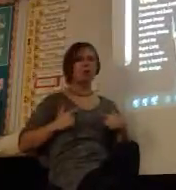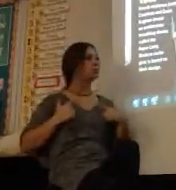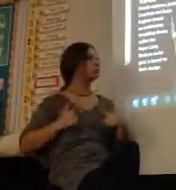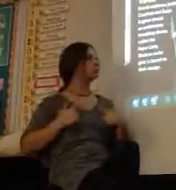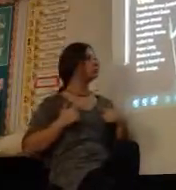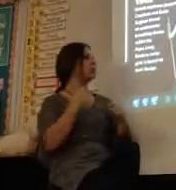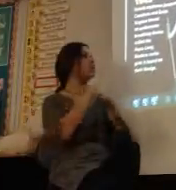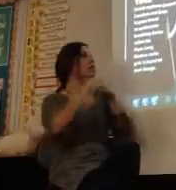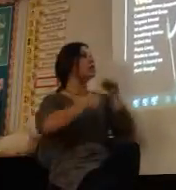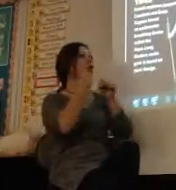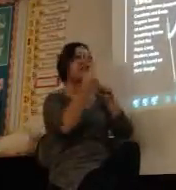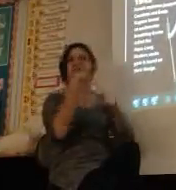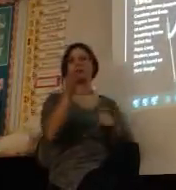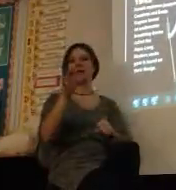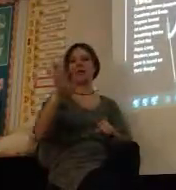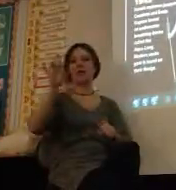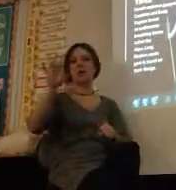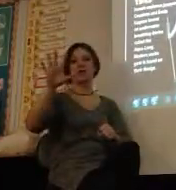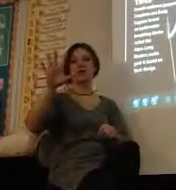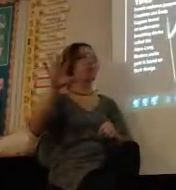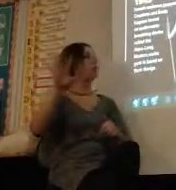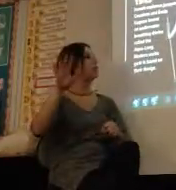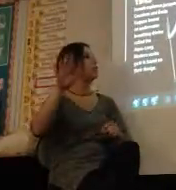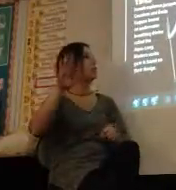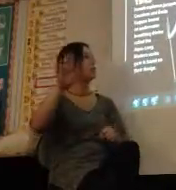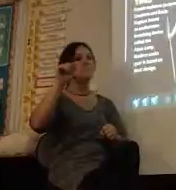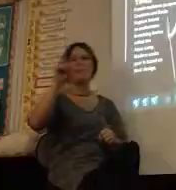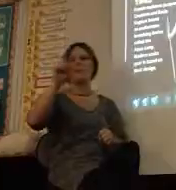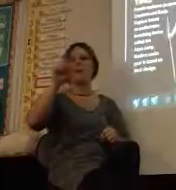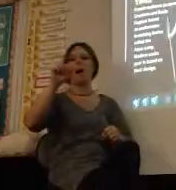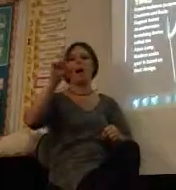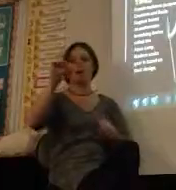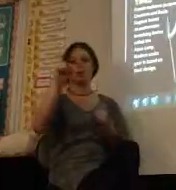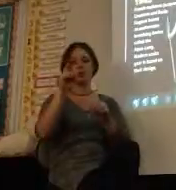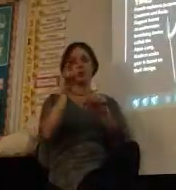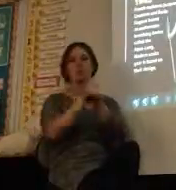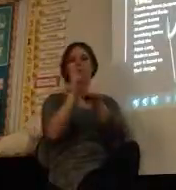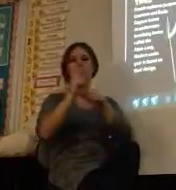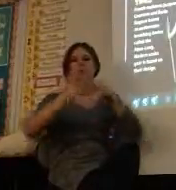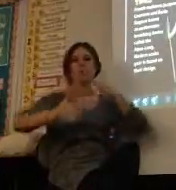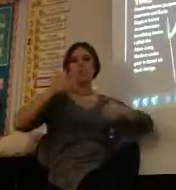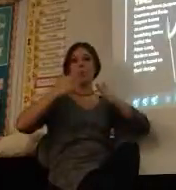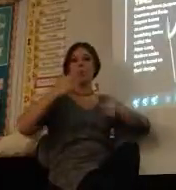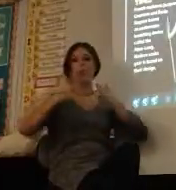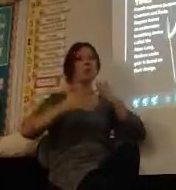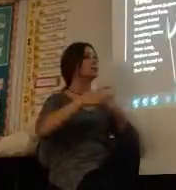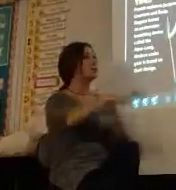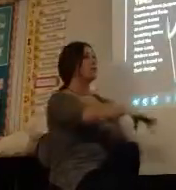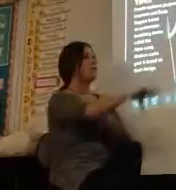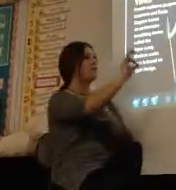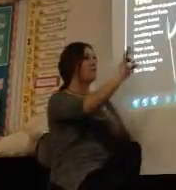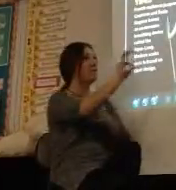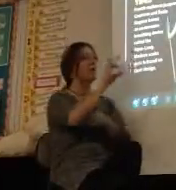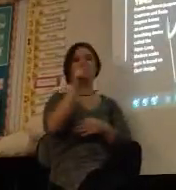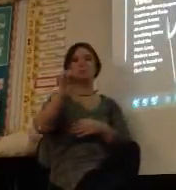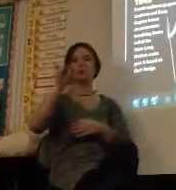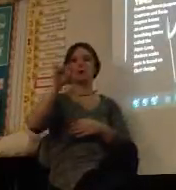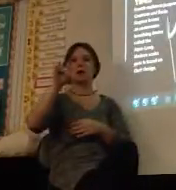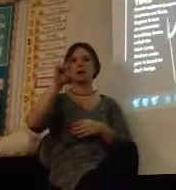1985. Robert Ballard uses deep-sea robots to find the Titanic above. The shipwreck is more than 12,000